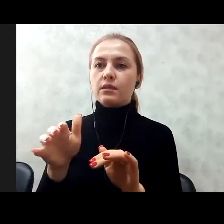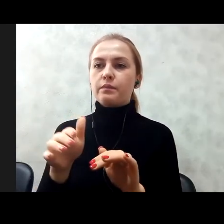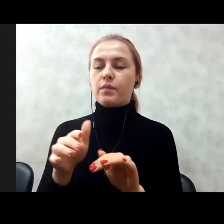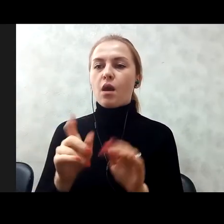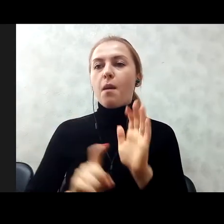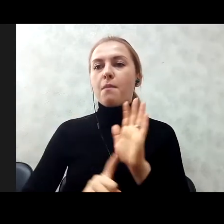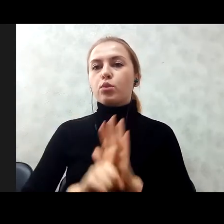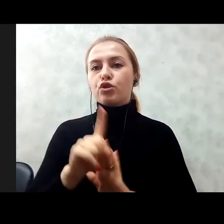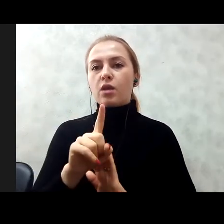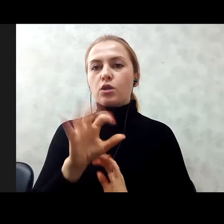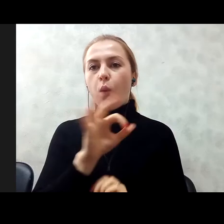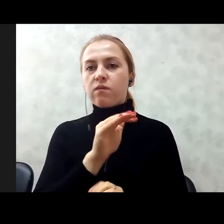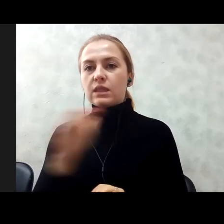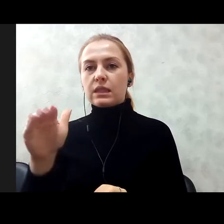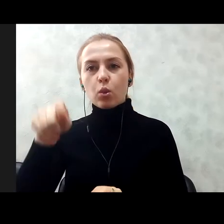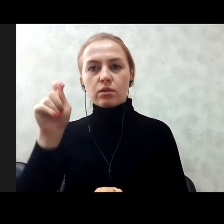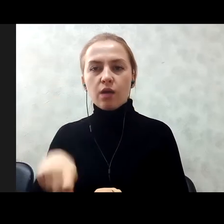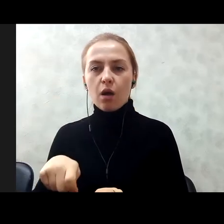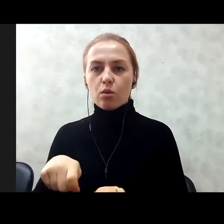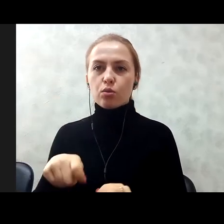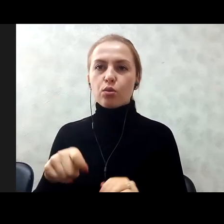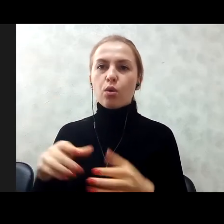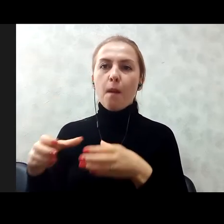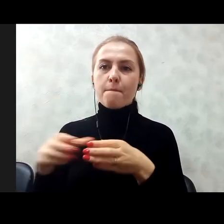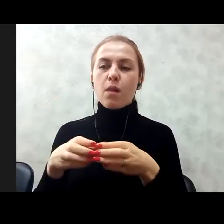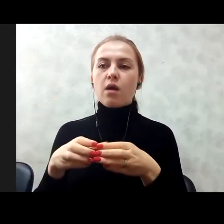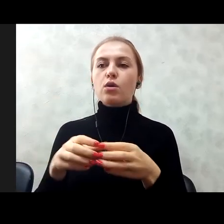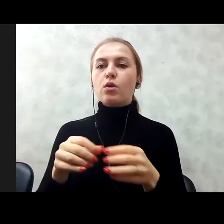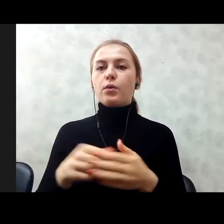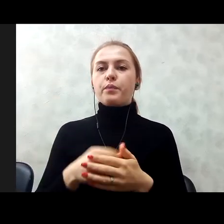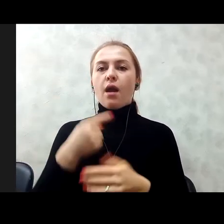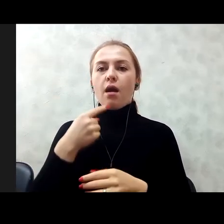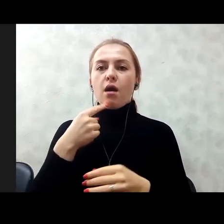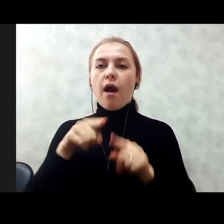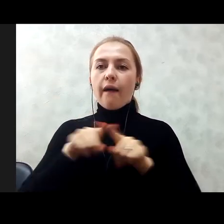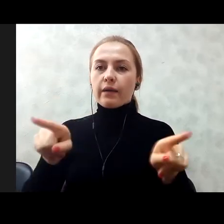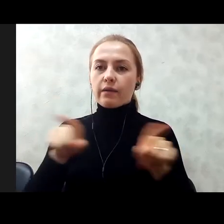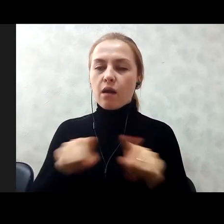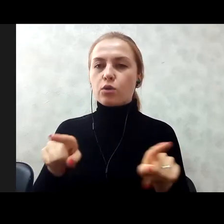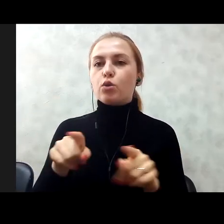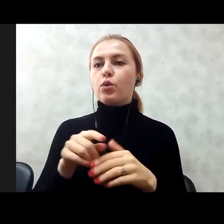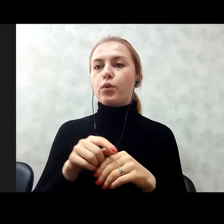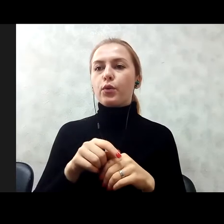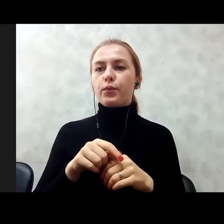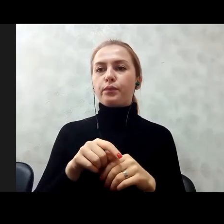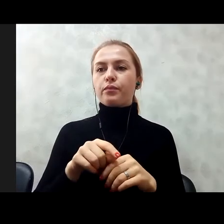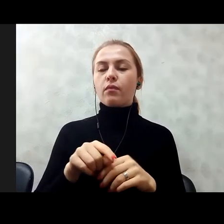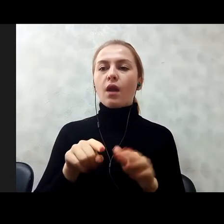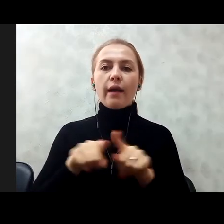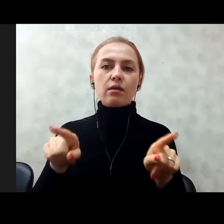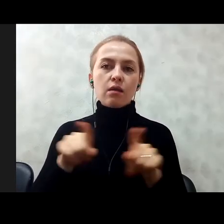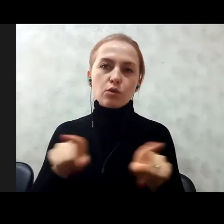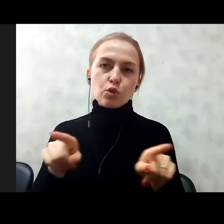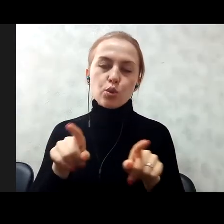STOs and LTOs, starting with the very official start and launch of the campaign, and directly during